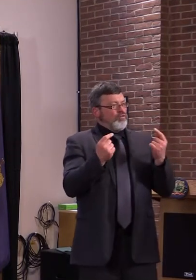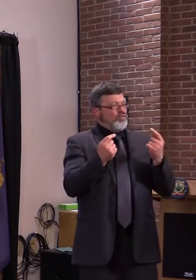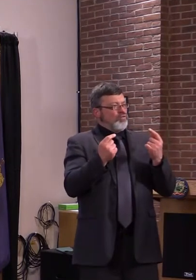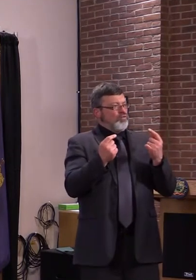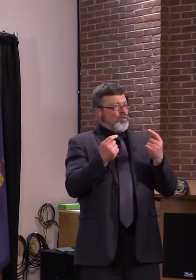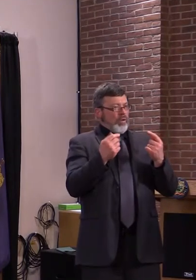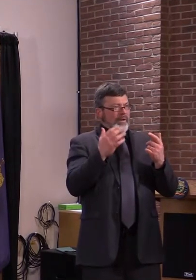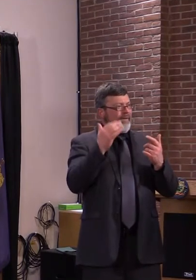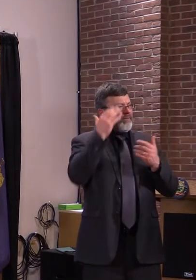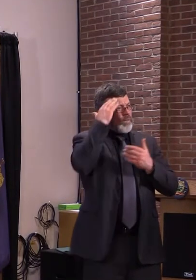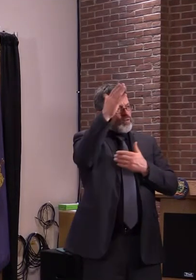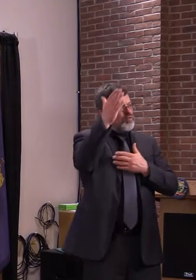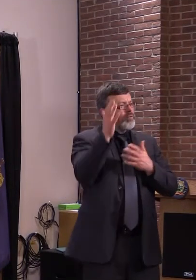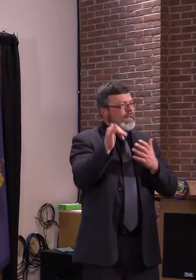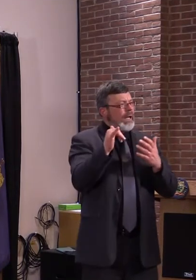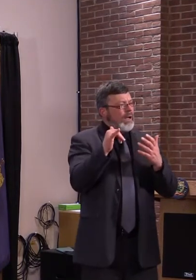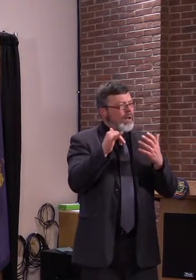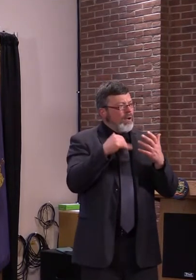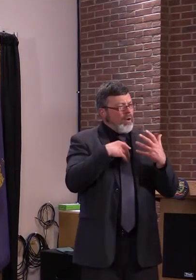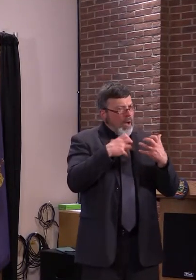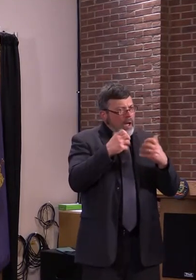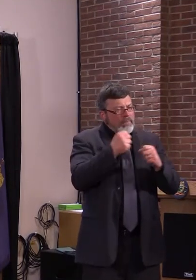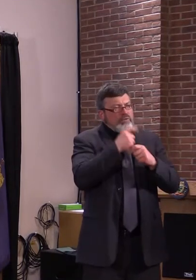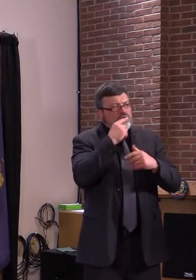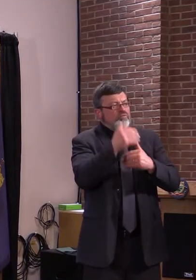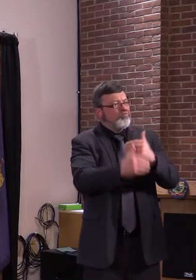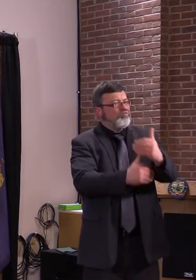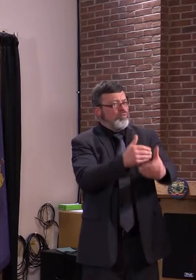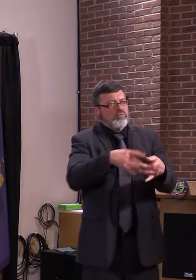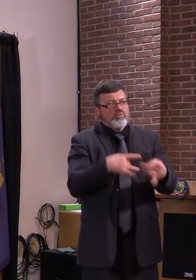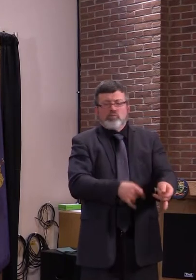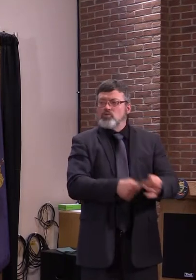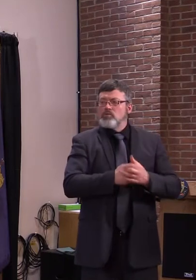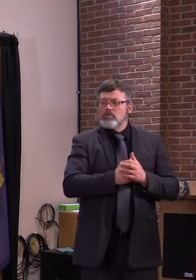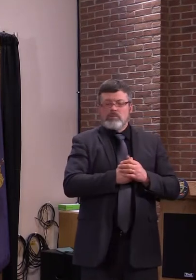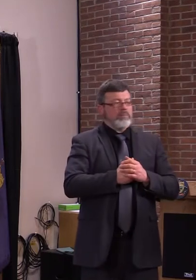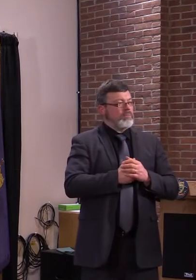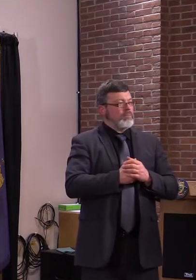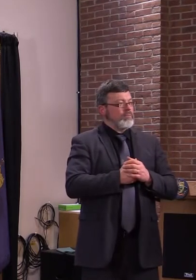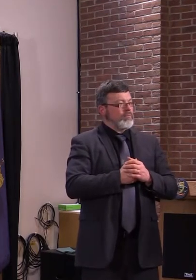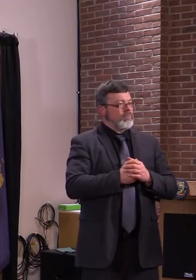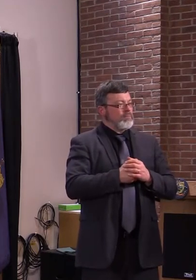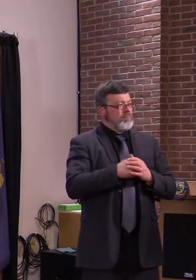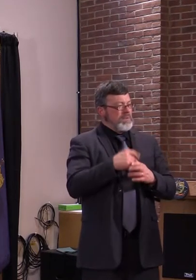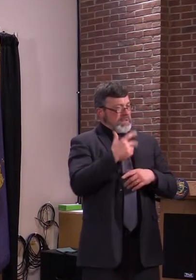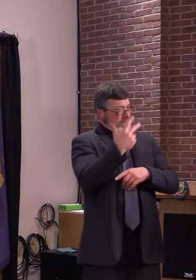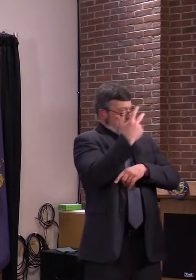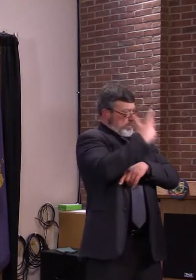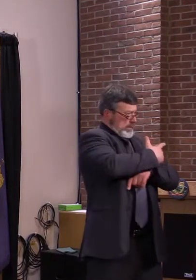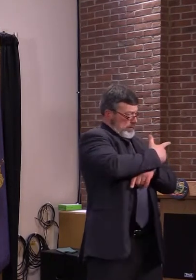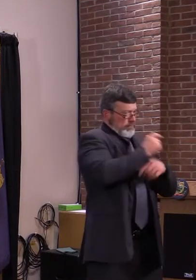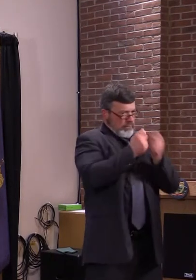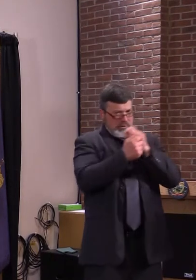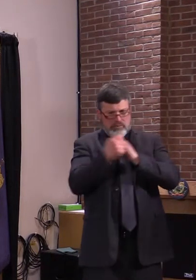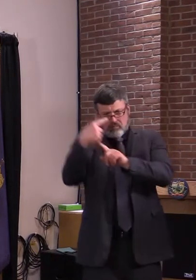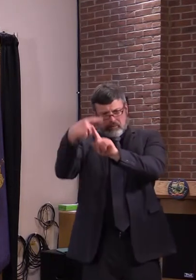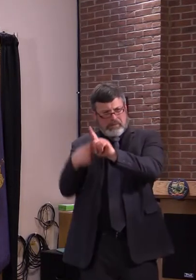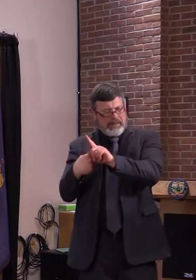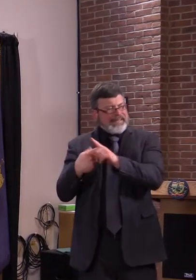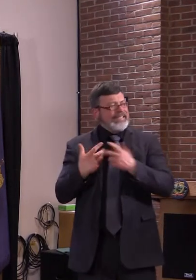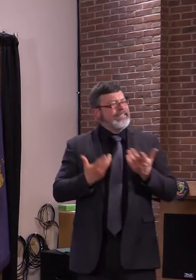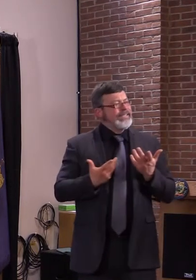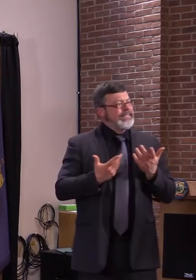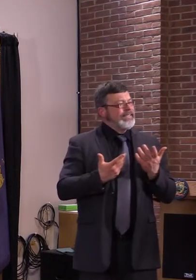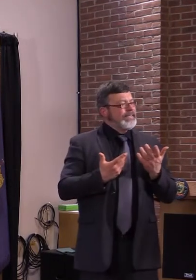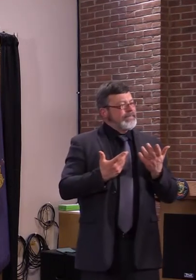case, I thought instead of going from 3 days to 30 days to give a little bit more time, possibly